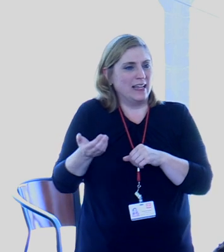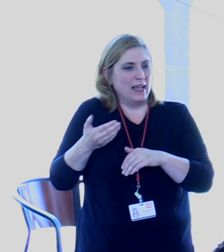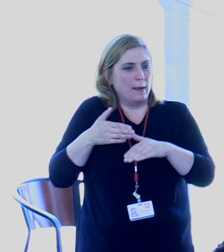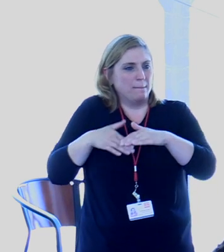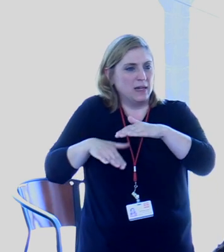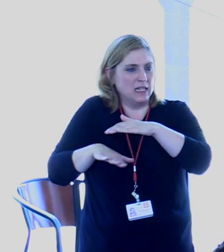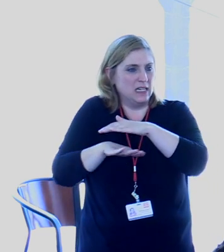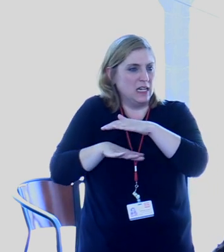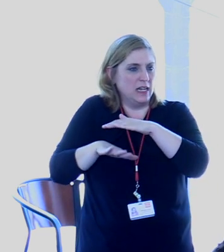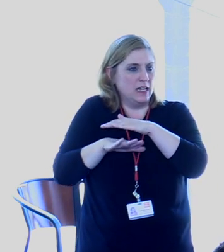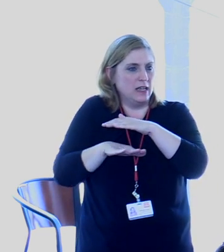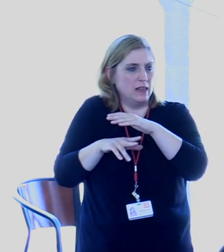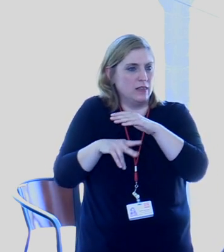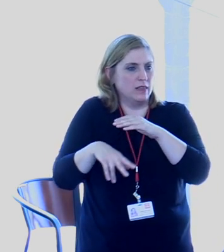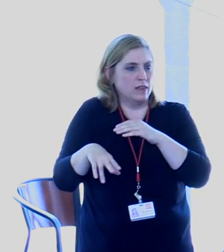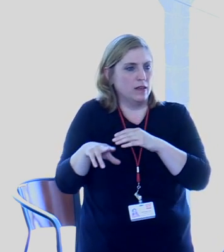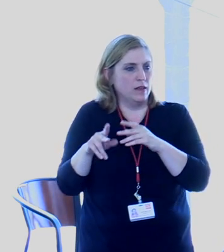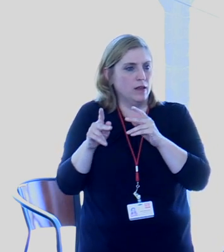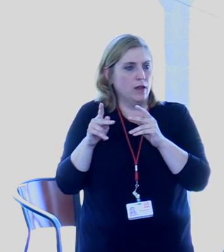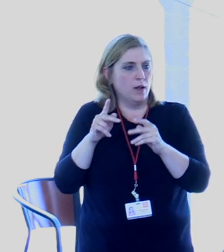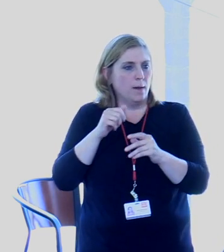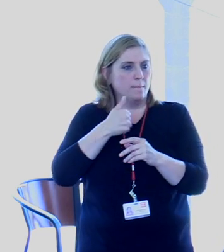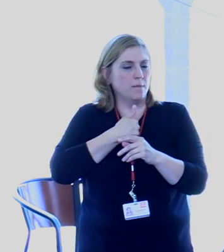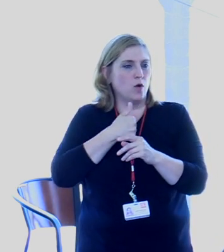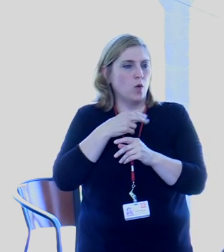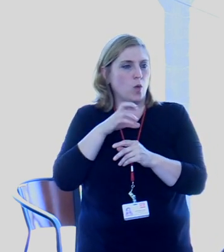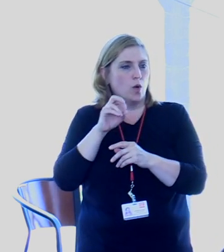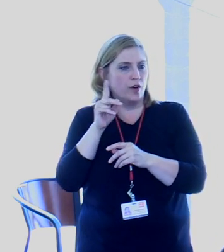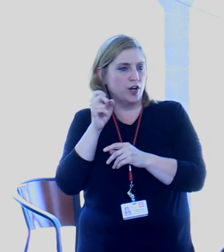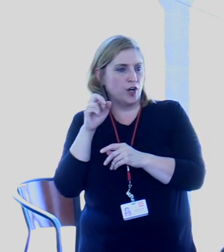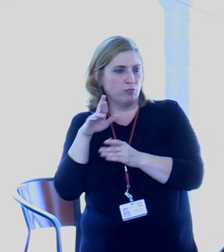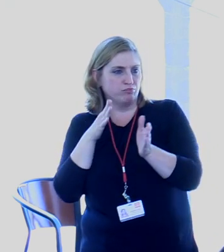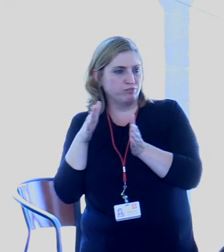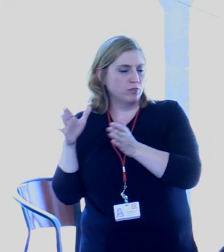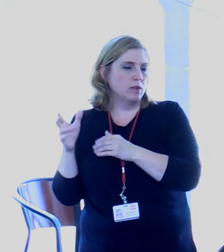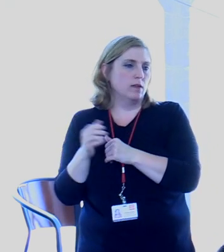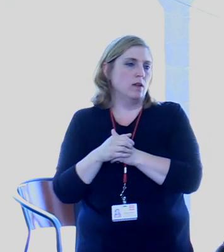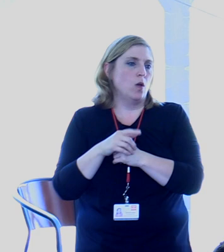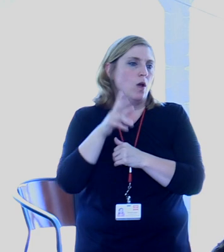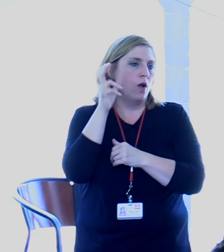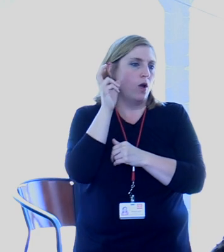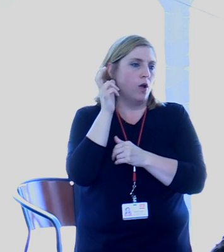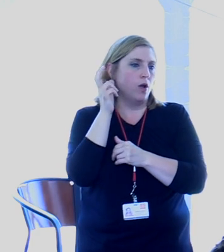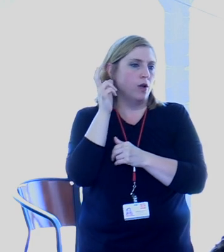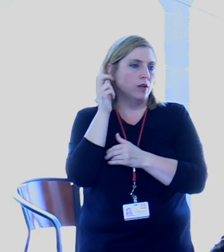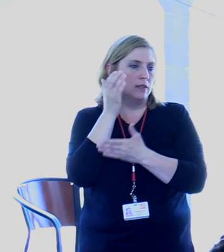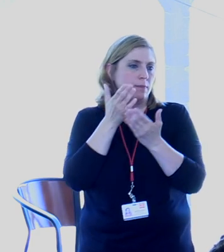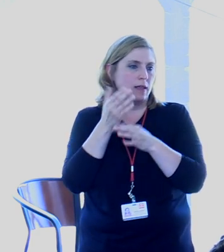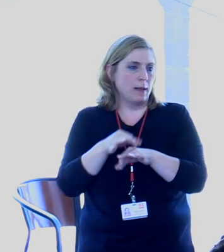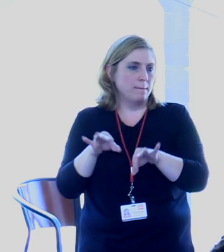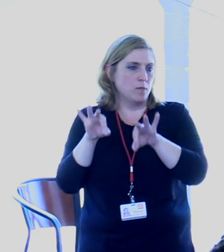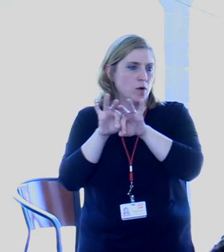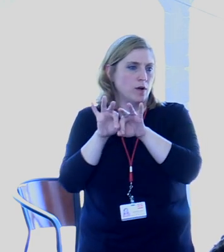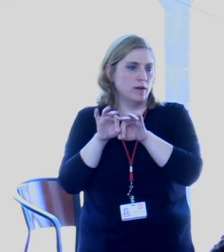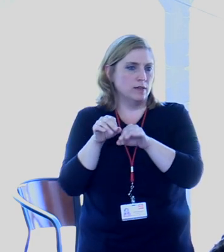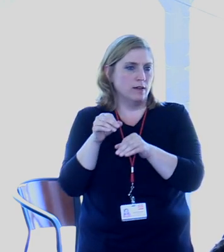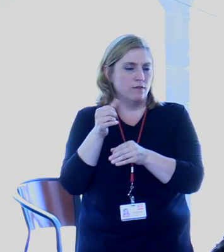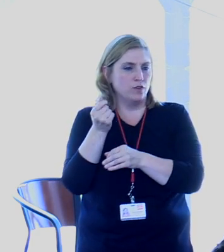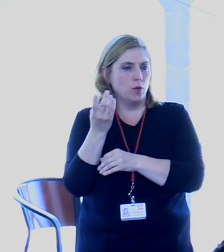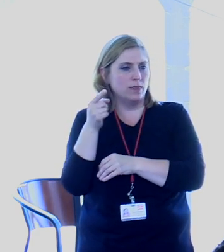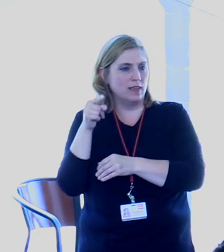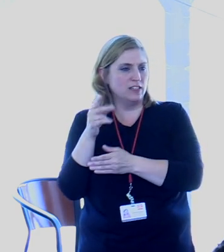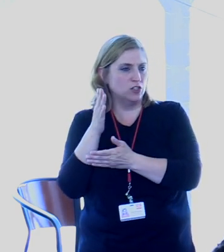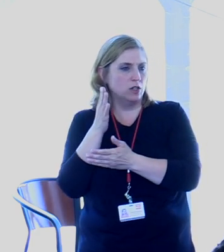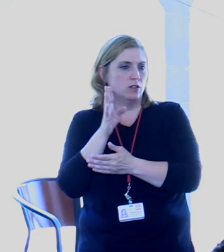beneath the personal order, okay? We heard something very important in several of these talks,